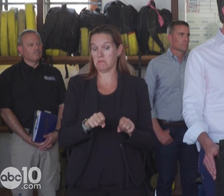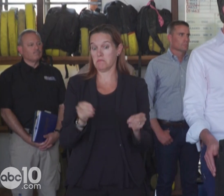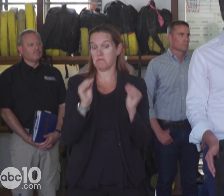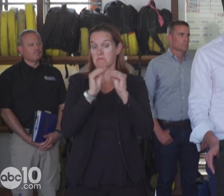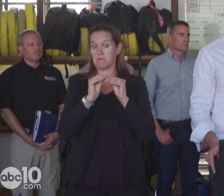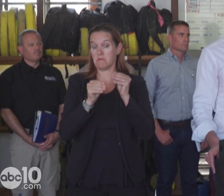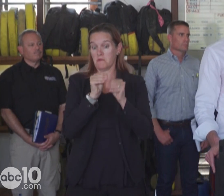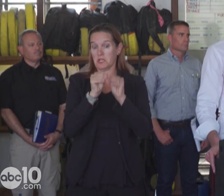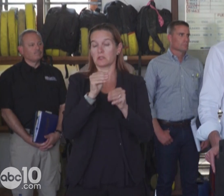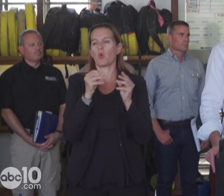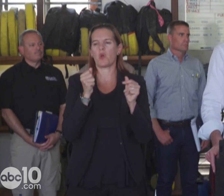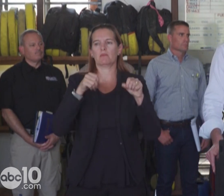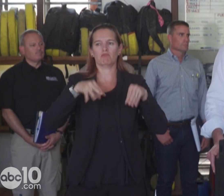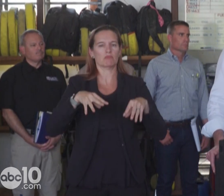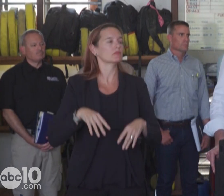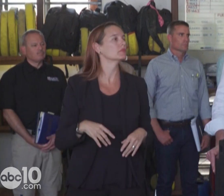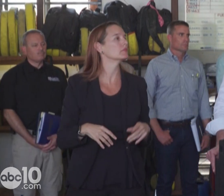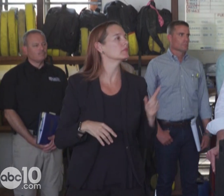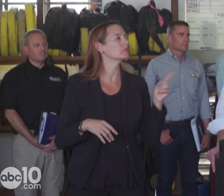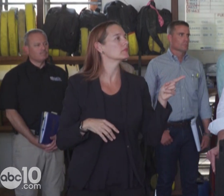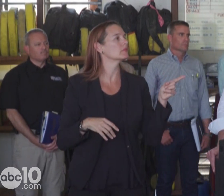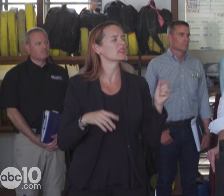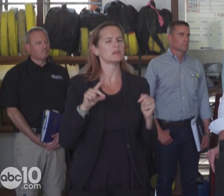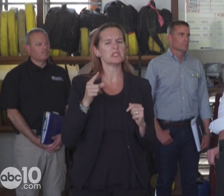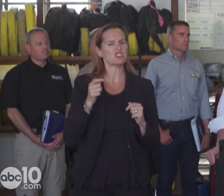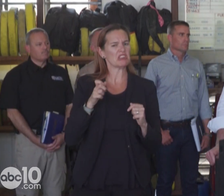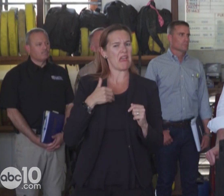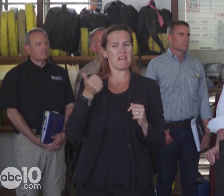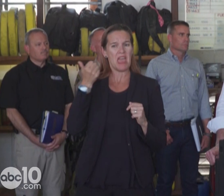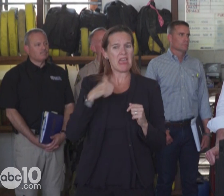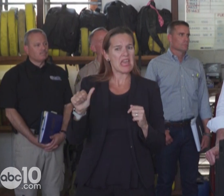on. Have you given PG&E any kind of ultimatum in terms of making the lines safe enough where they